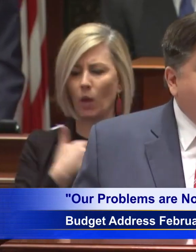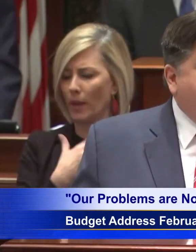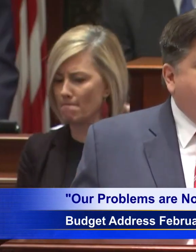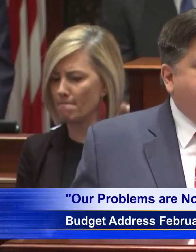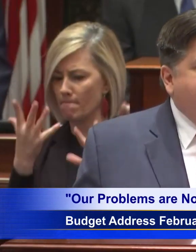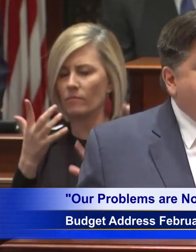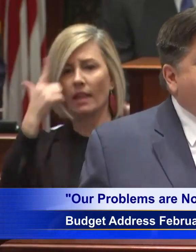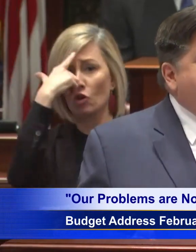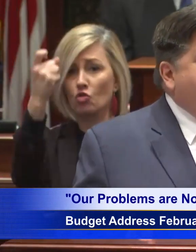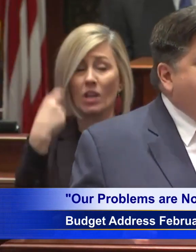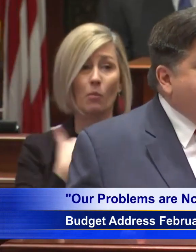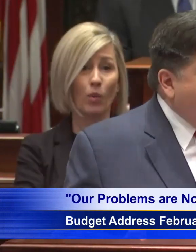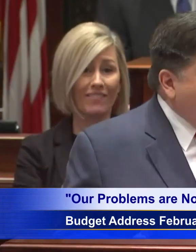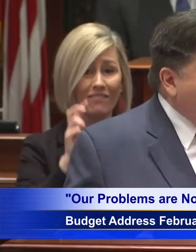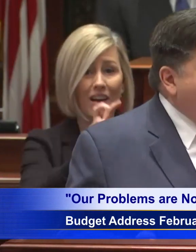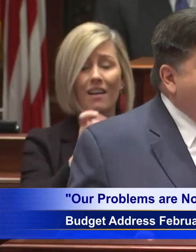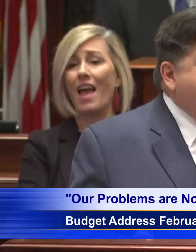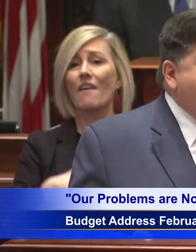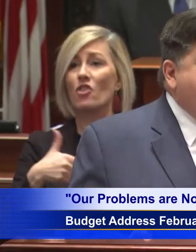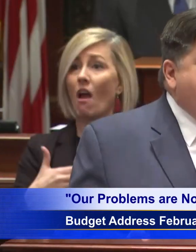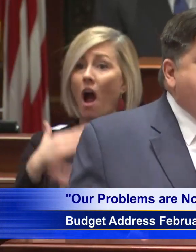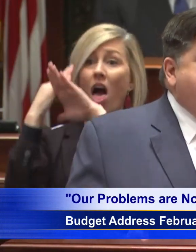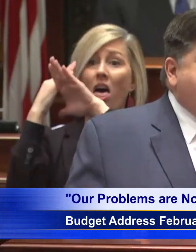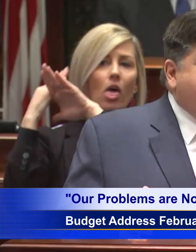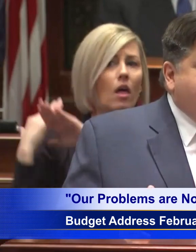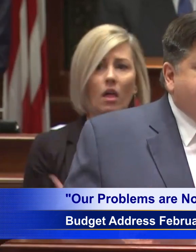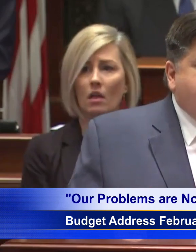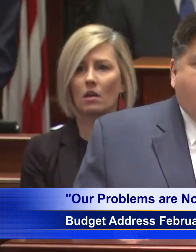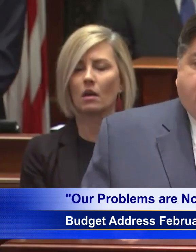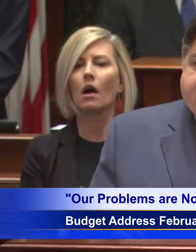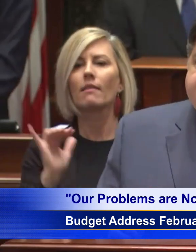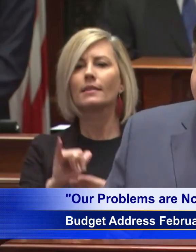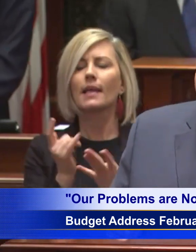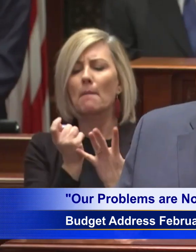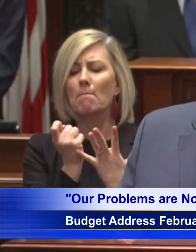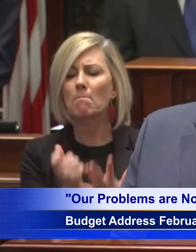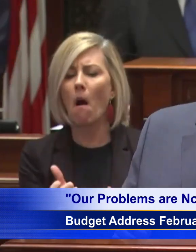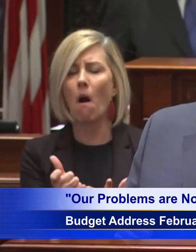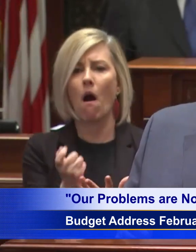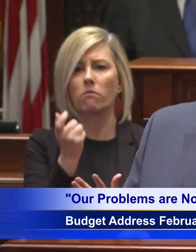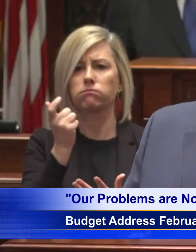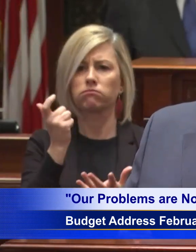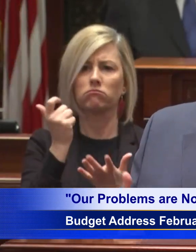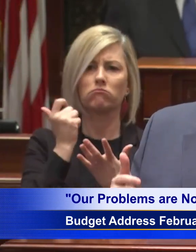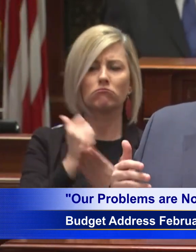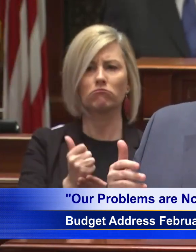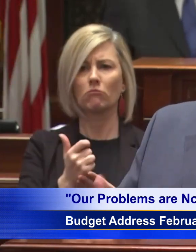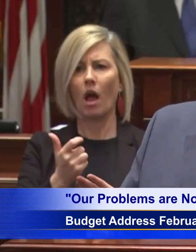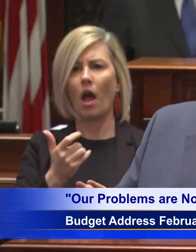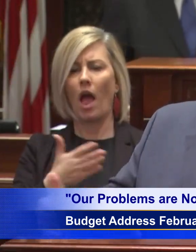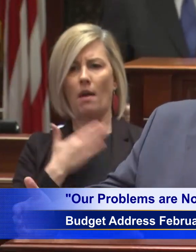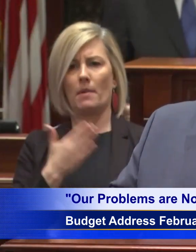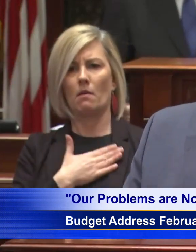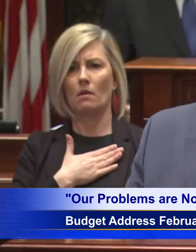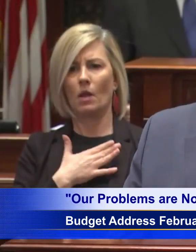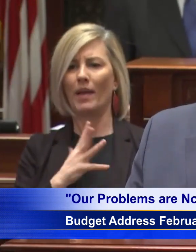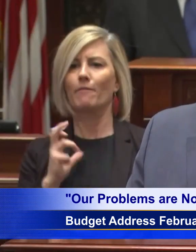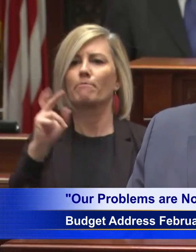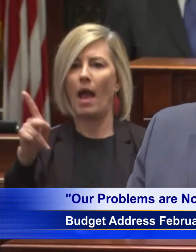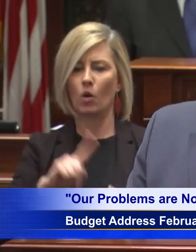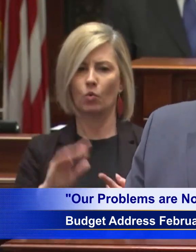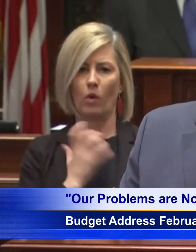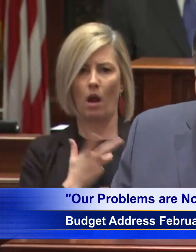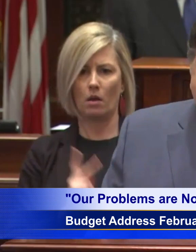dream that we fund, every obstacle that we remove is a small bit of happiness that we give back to our